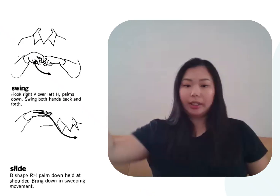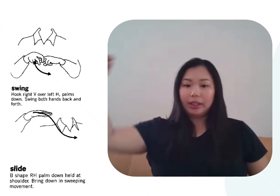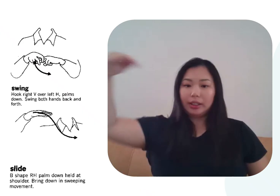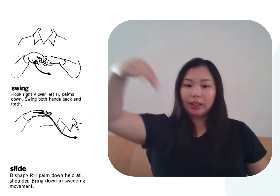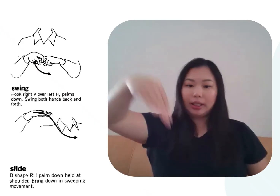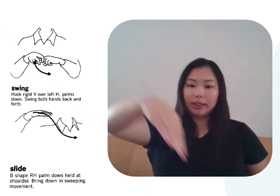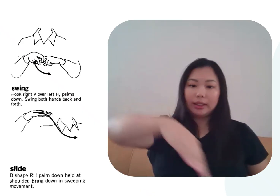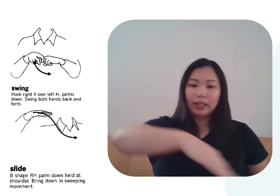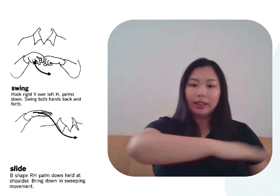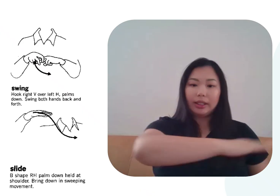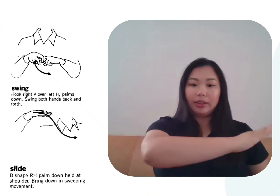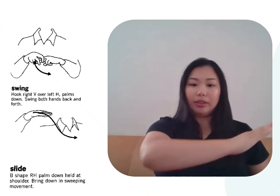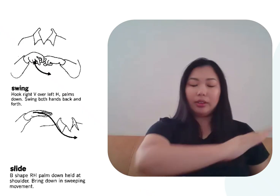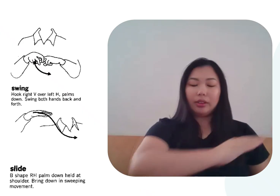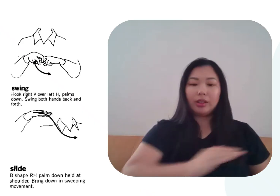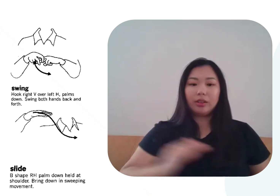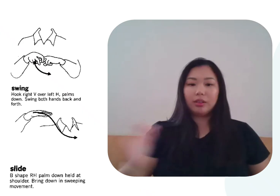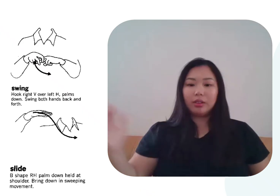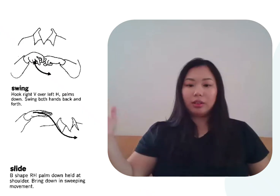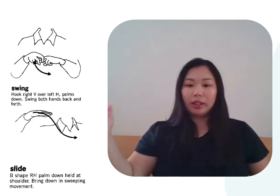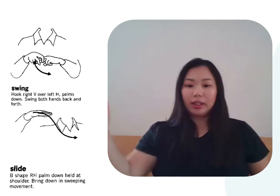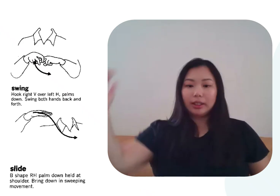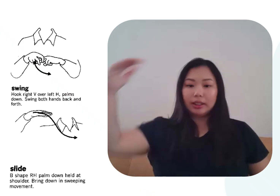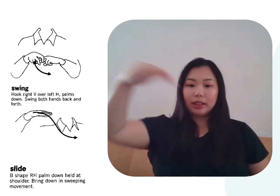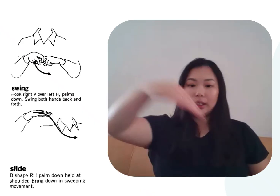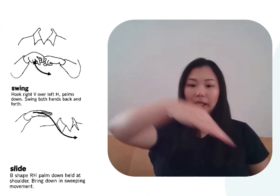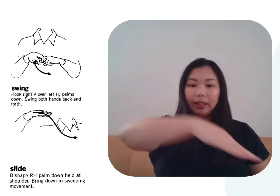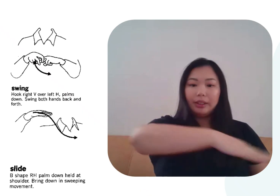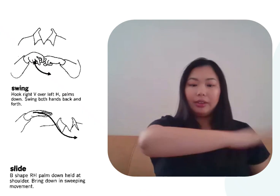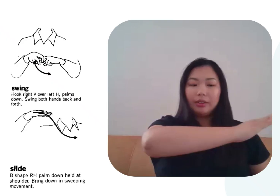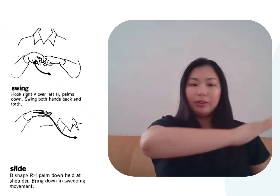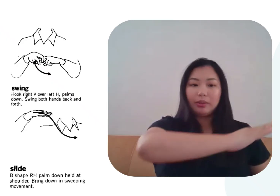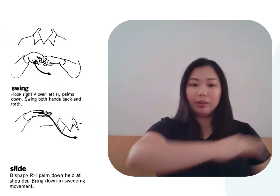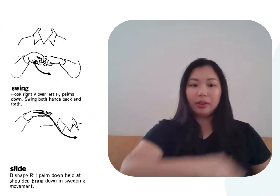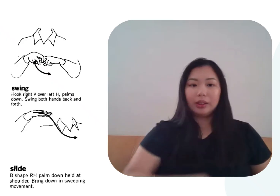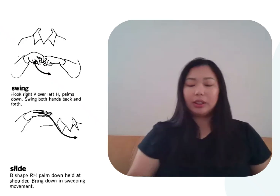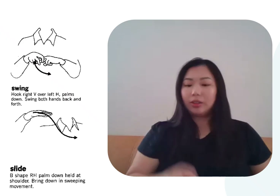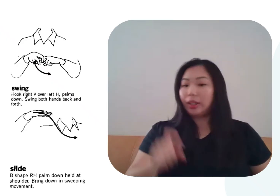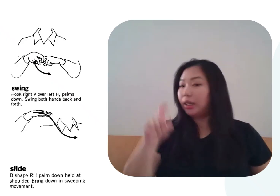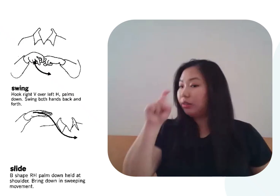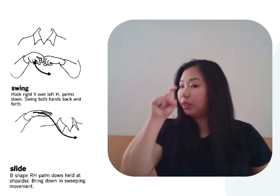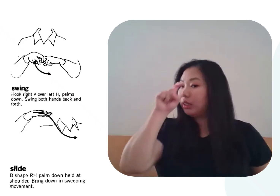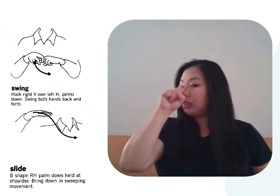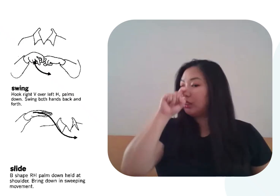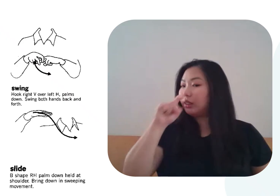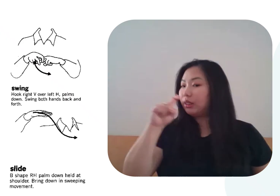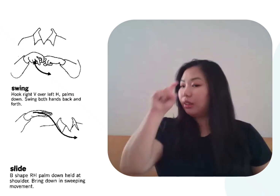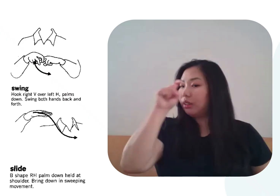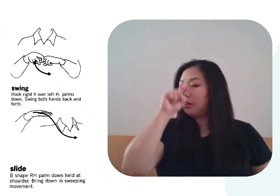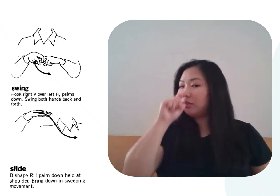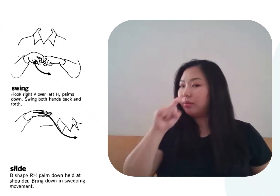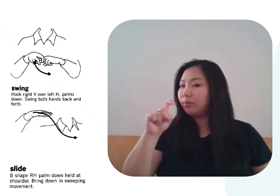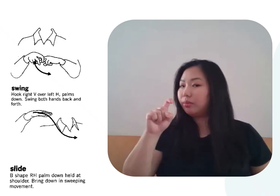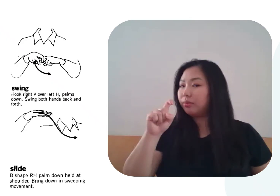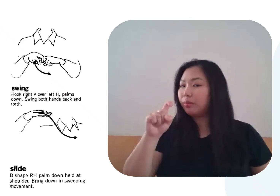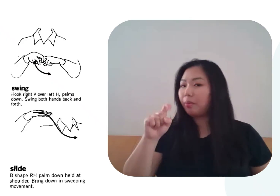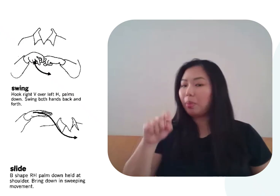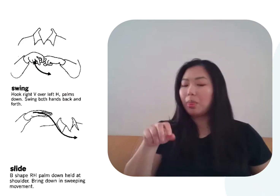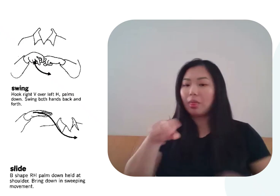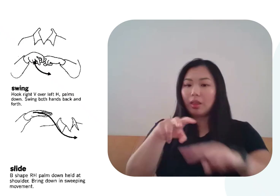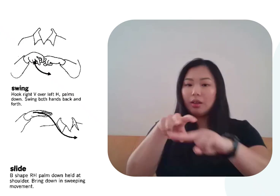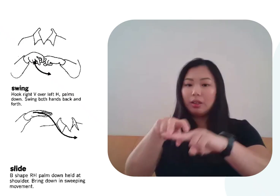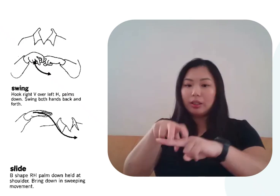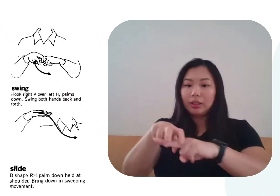your hand and slide down. Slide. So we have doll,